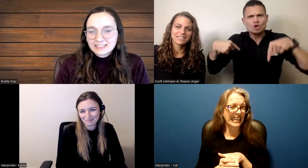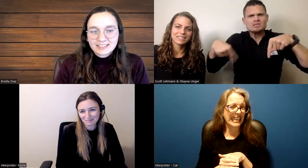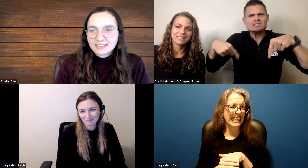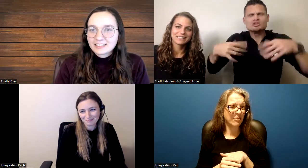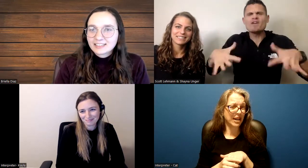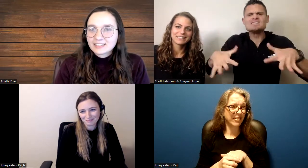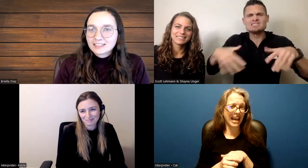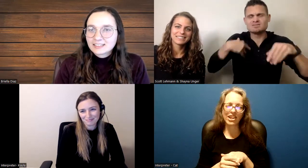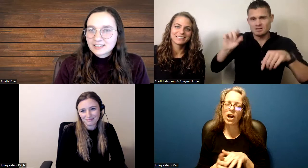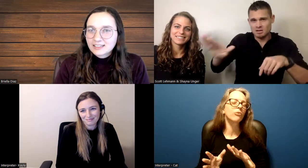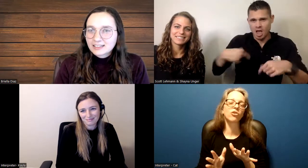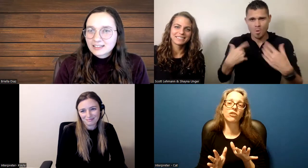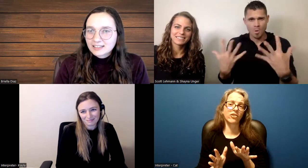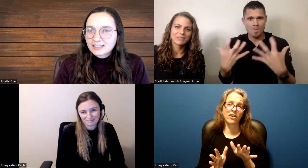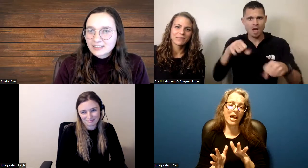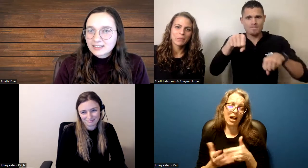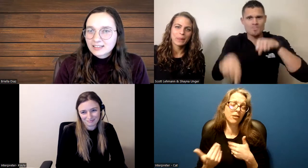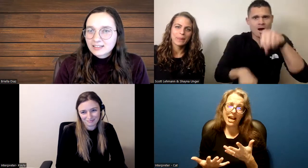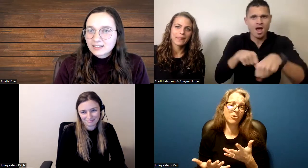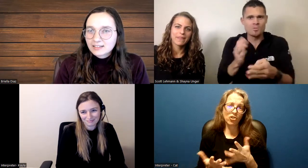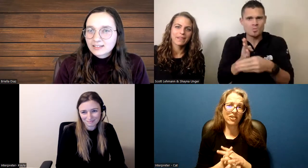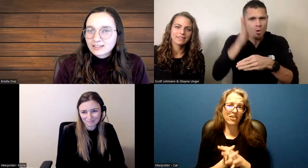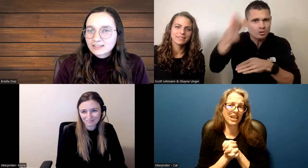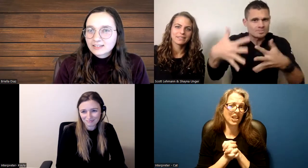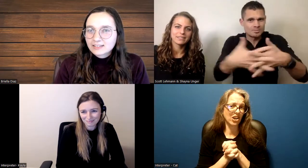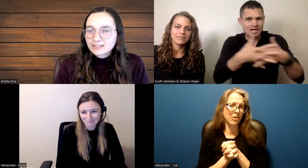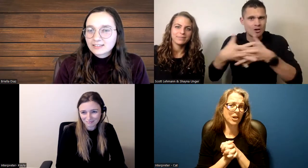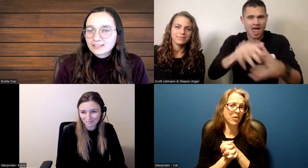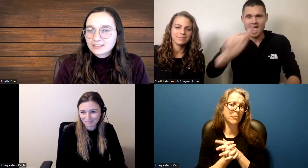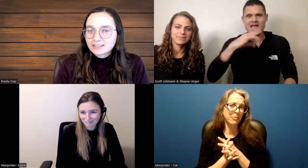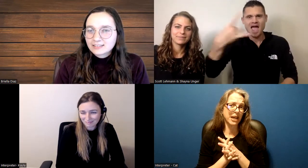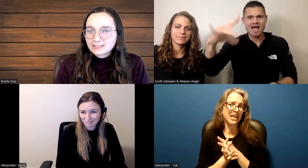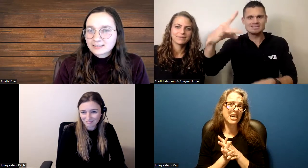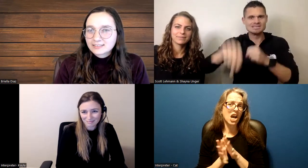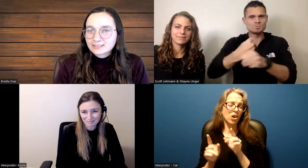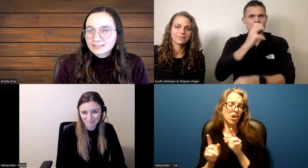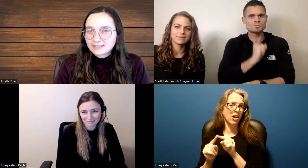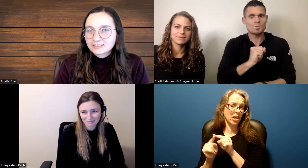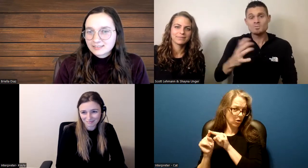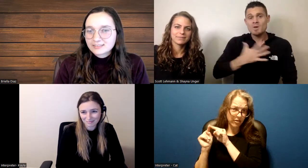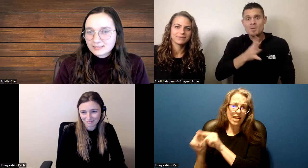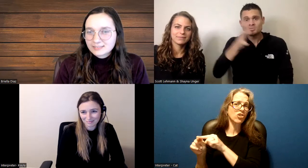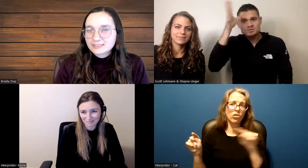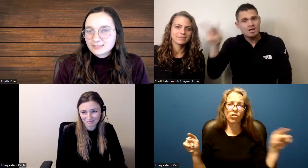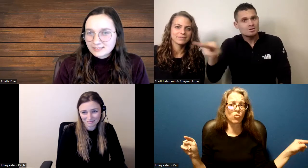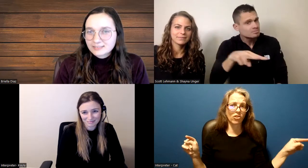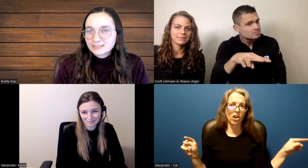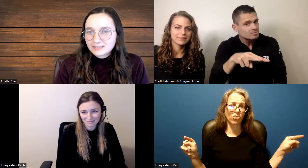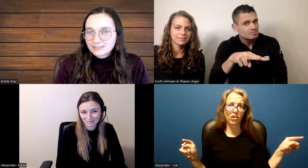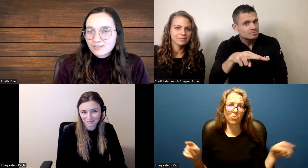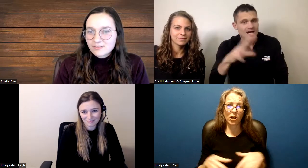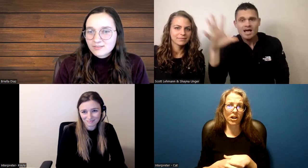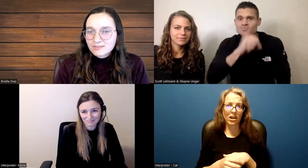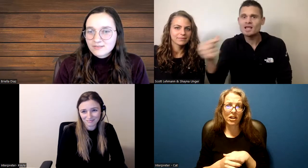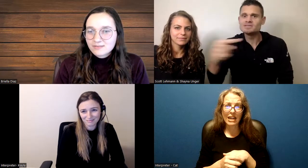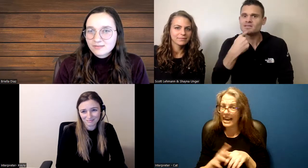hey, mom, dad, you know, I was nervous. I'll admit, I was nervous. I'm like, look, I want to ride my bike across, you know, East Coast to West Coast,